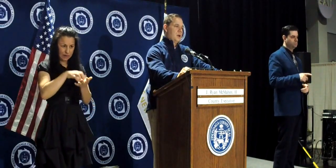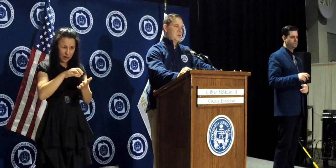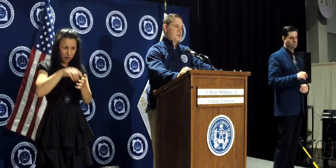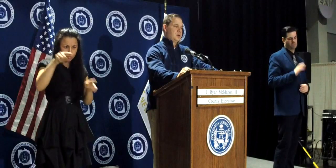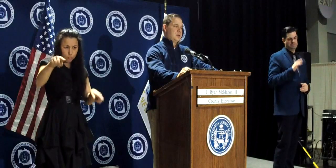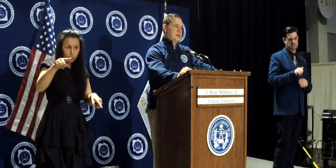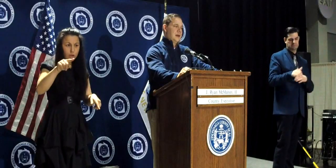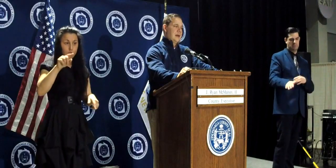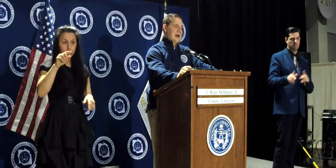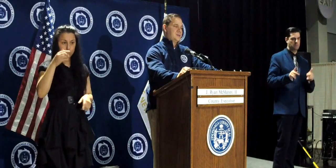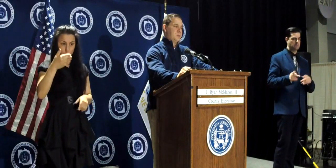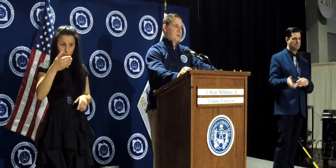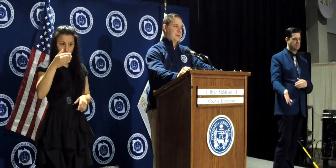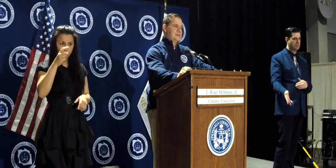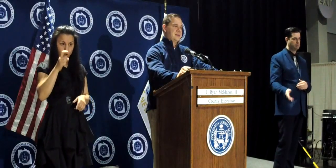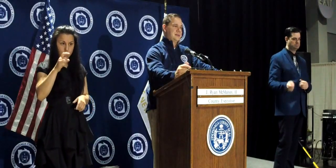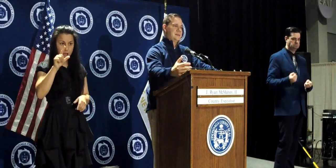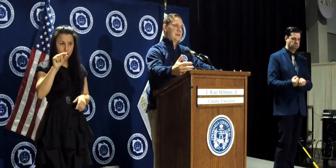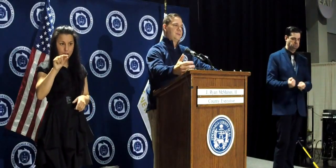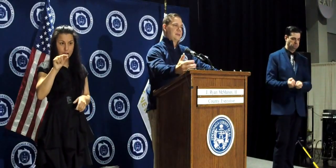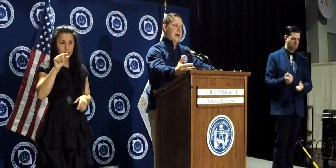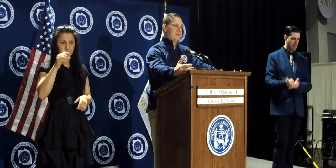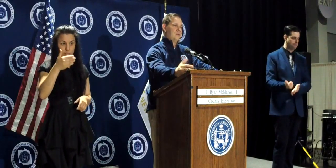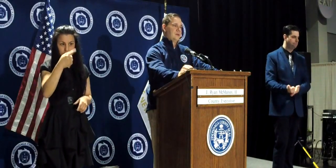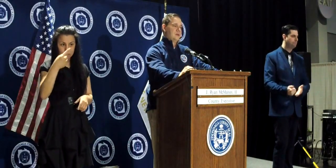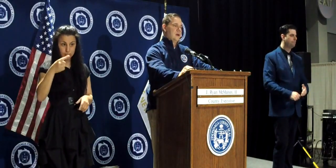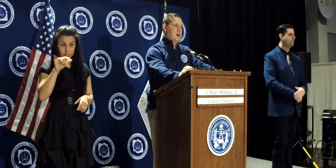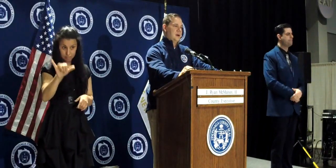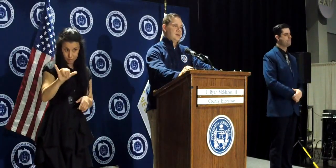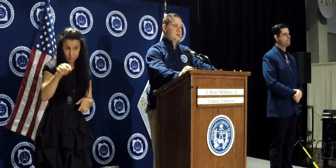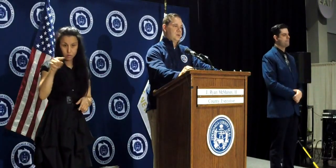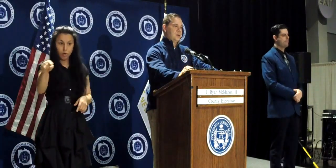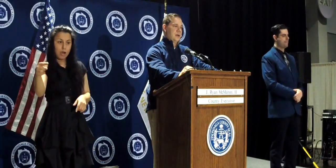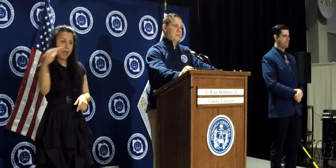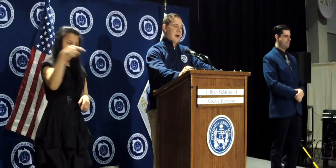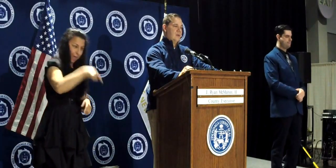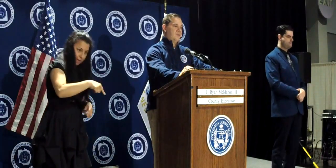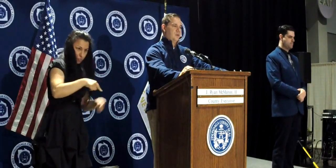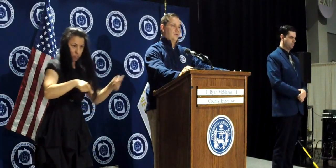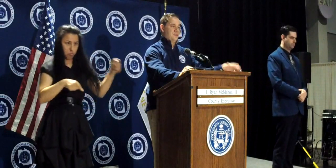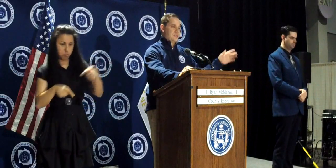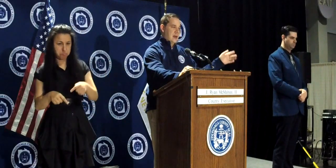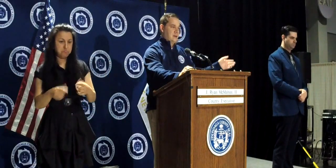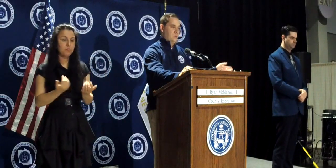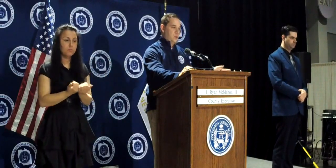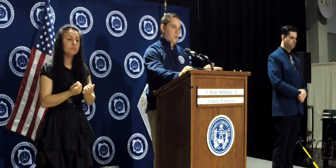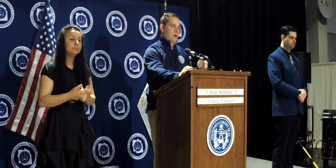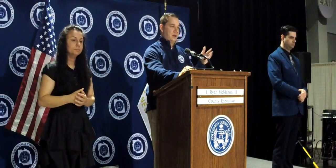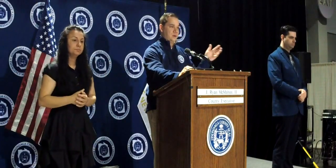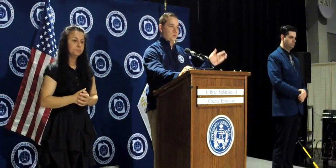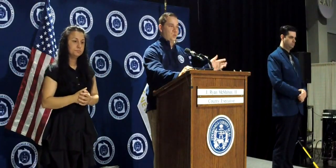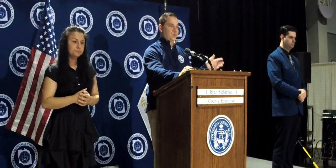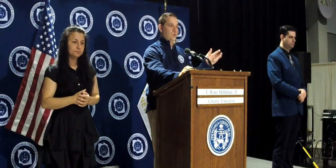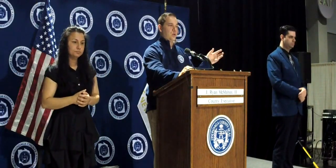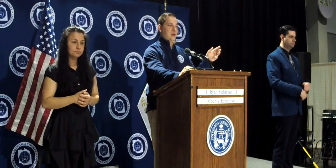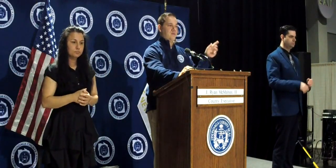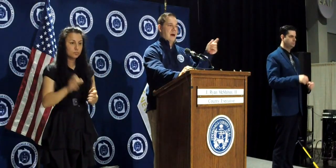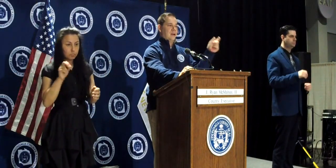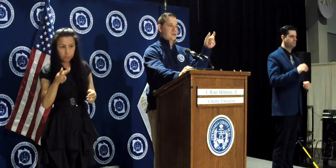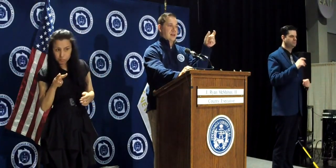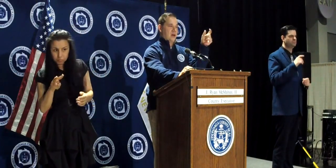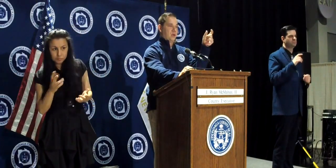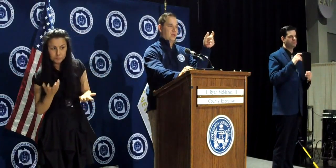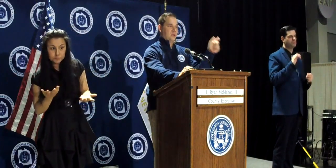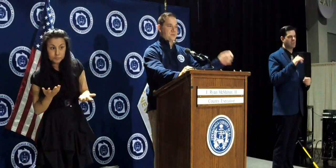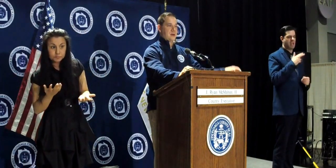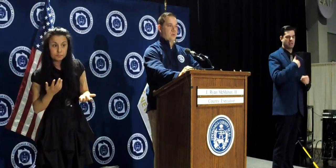So certainly any hospital that's sending some staff is doing it mindful of this data. We have